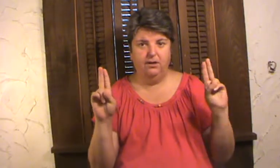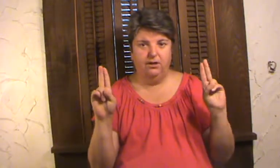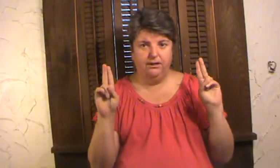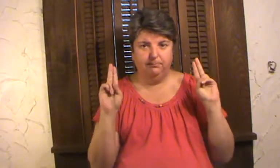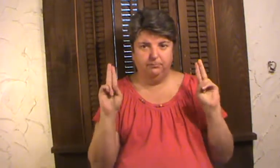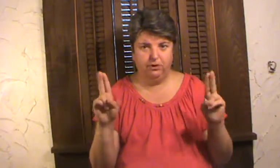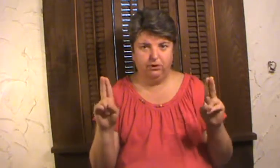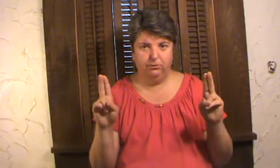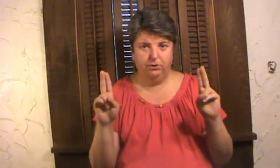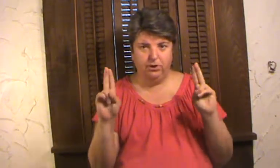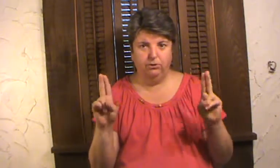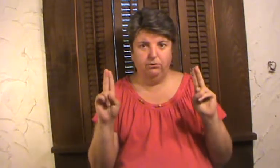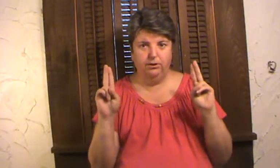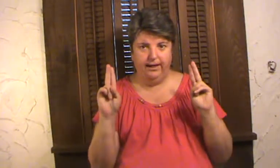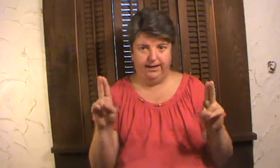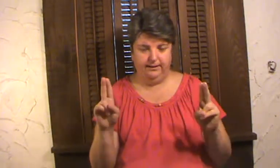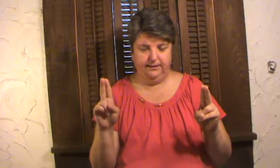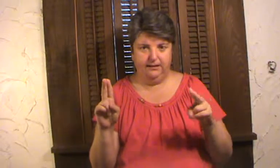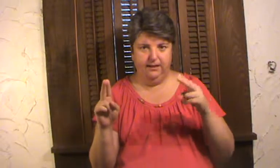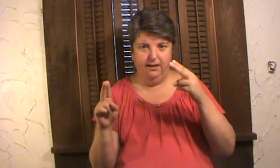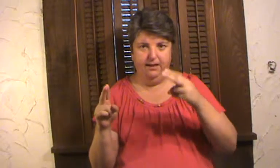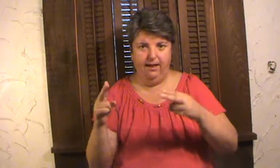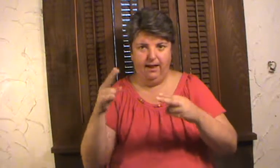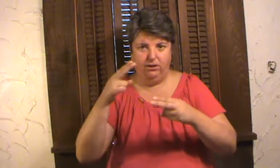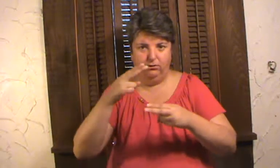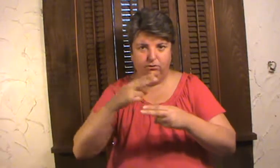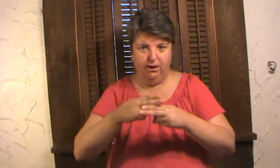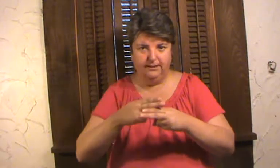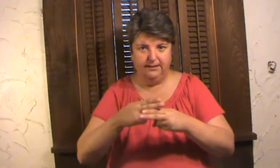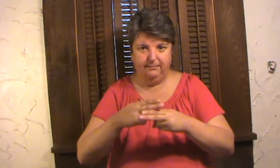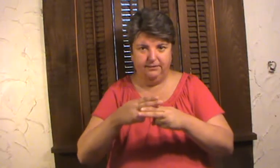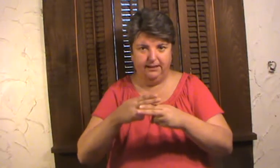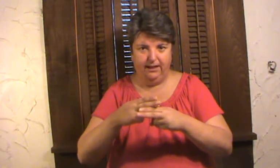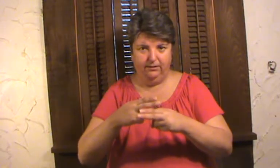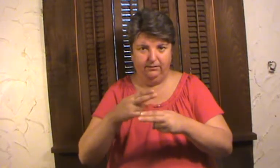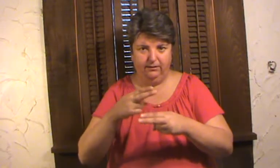it's 2 U hands. And you cross them together.